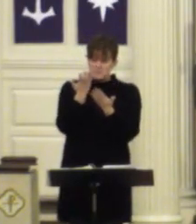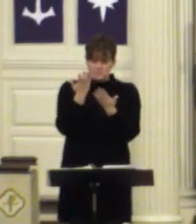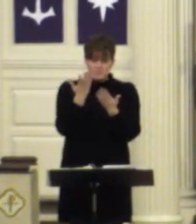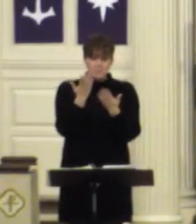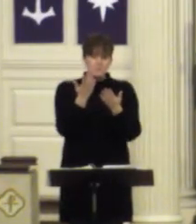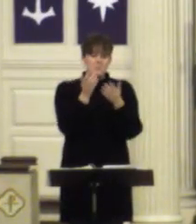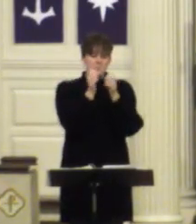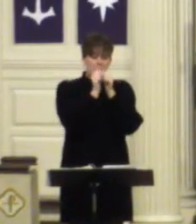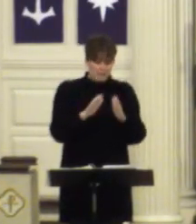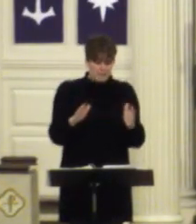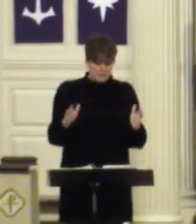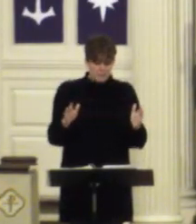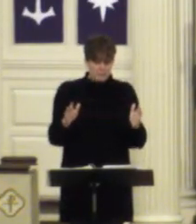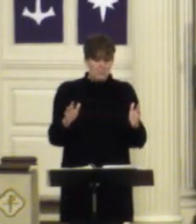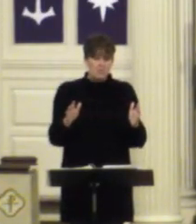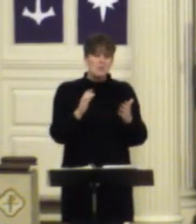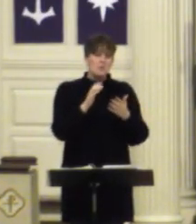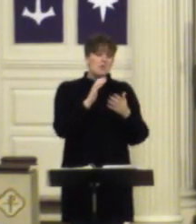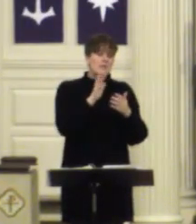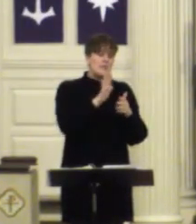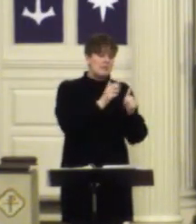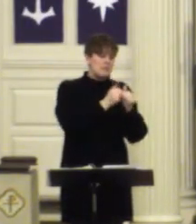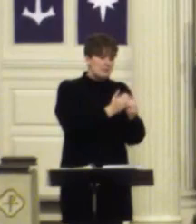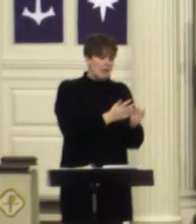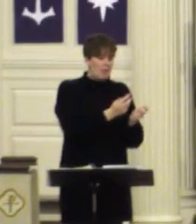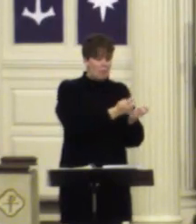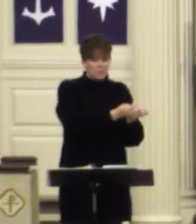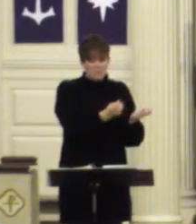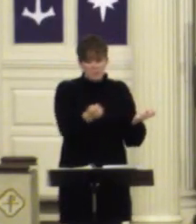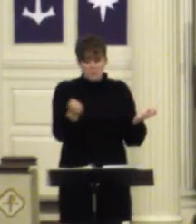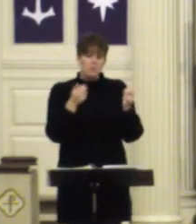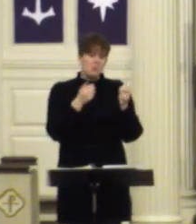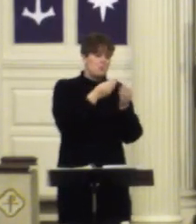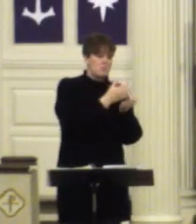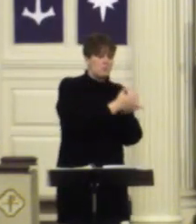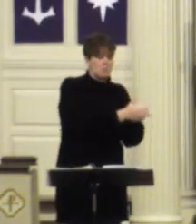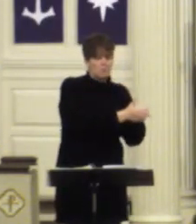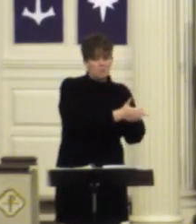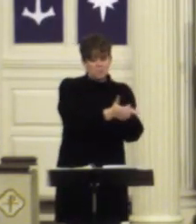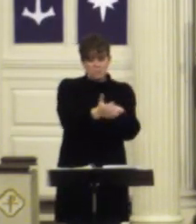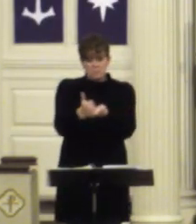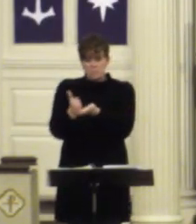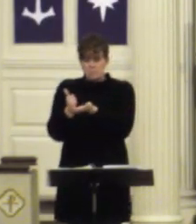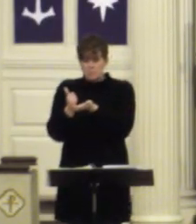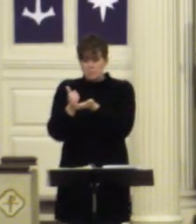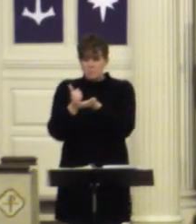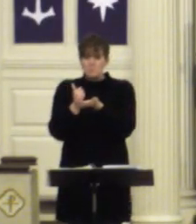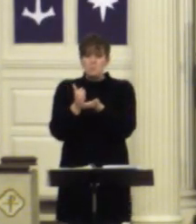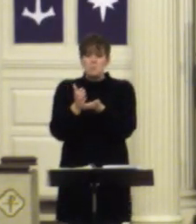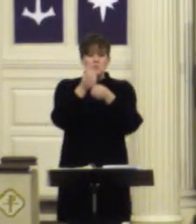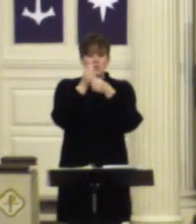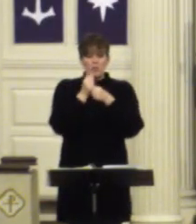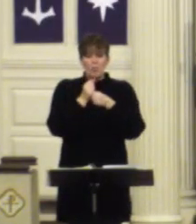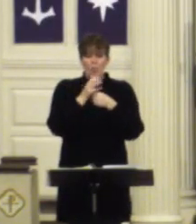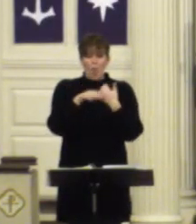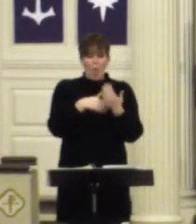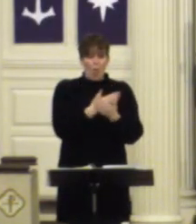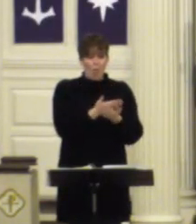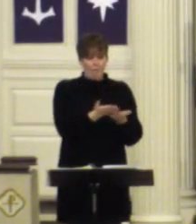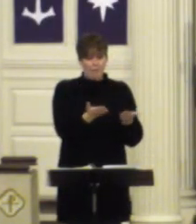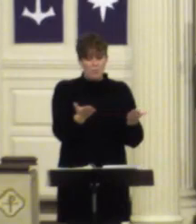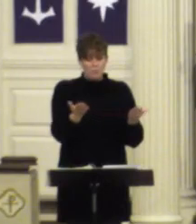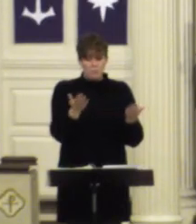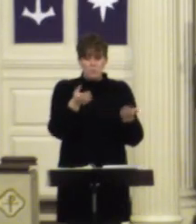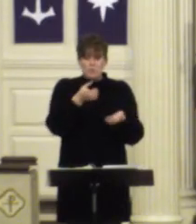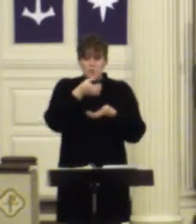blessing, and gave the chalice to his disciples, saying, Take this, all of you, and drink